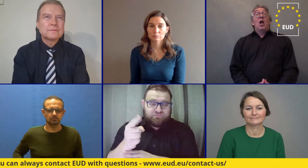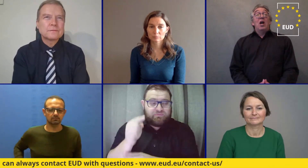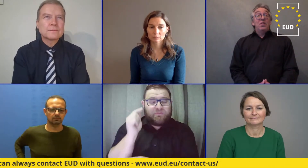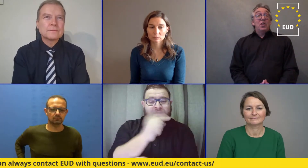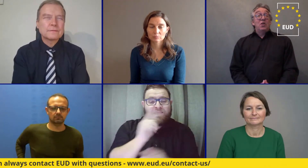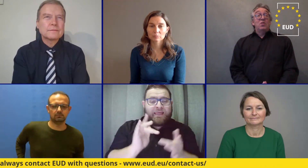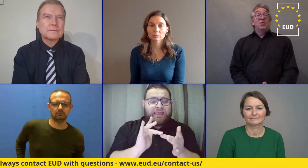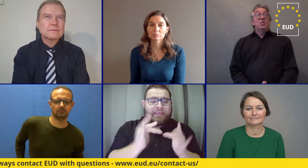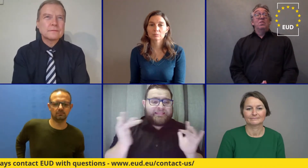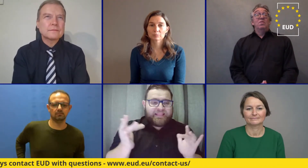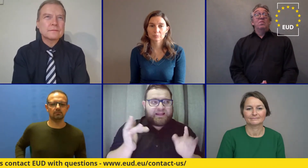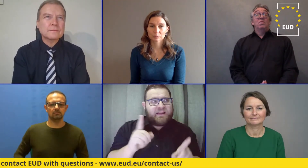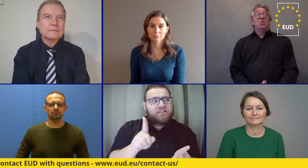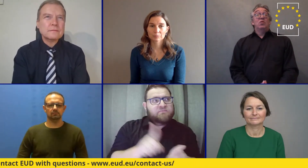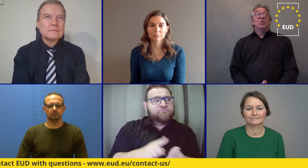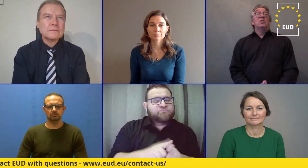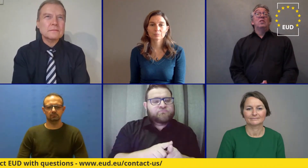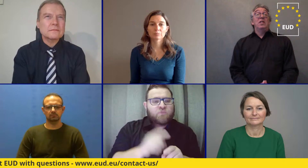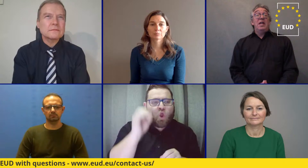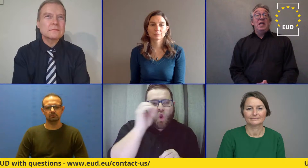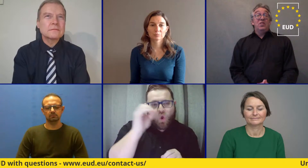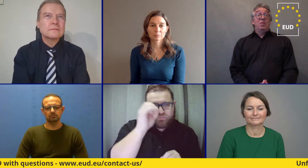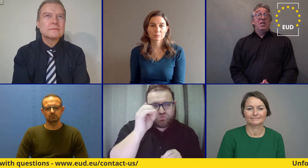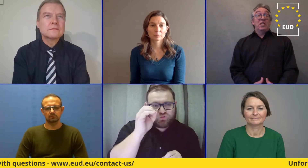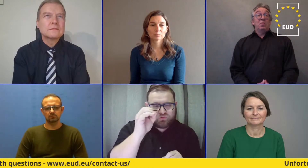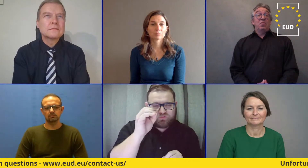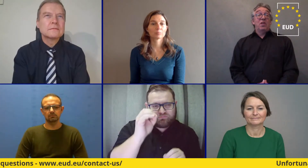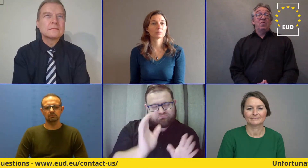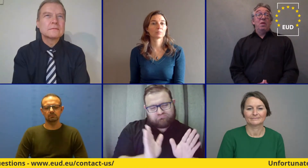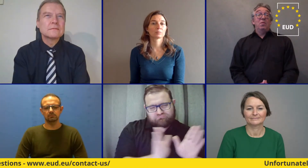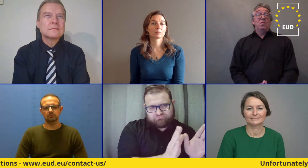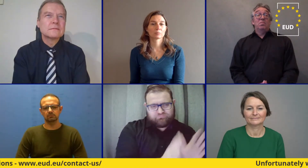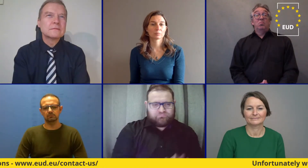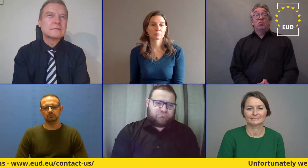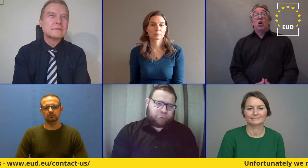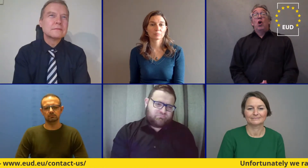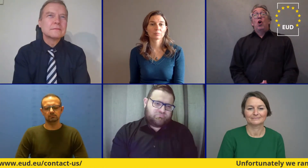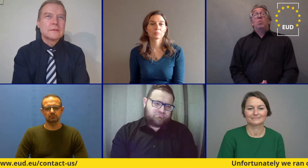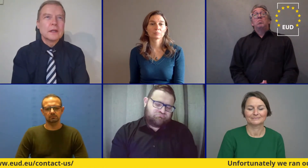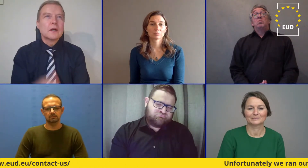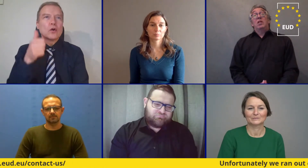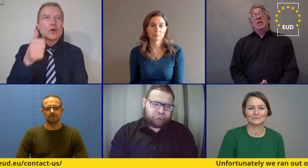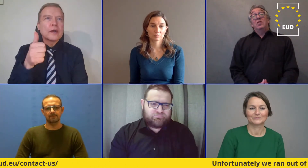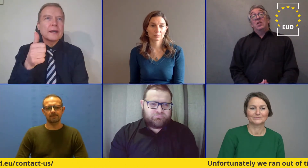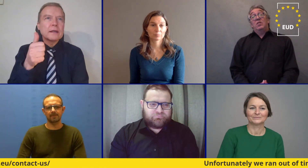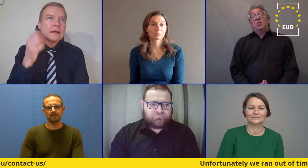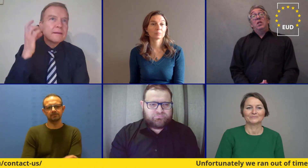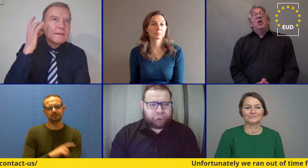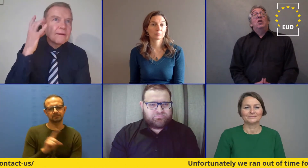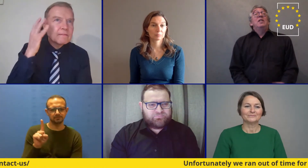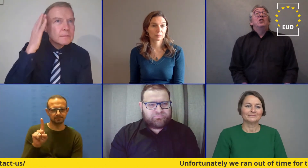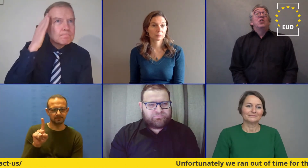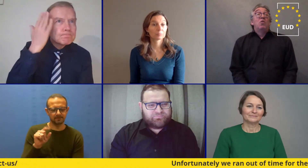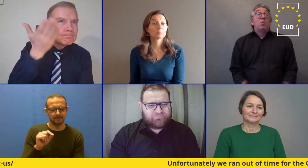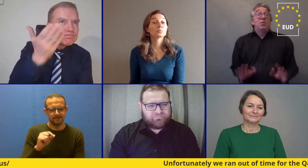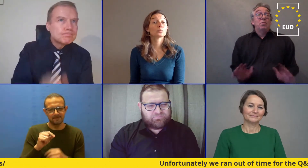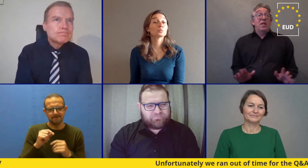live shows, need to be accessible for deaf people. And the internet could be an additional option, but that's